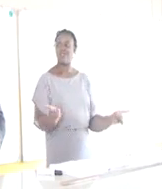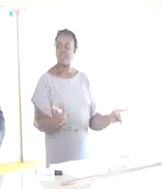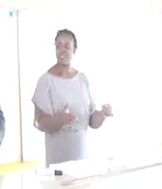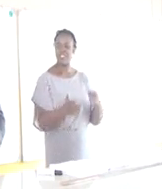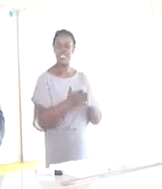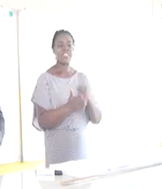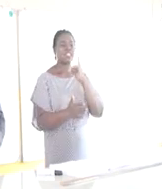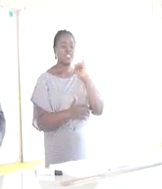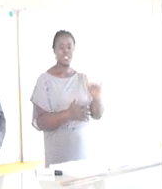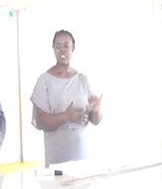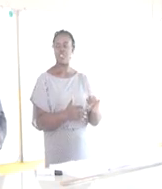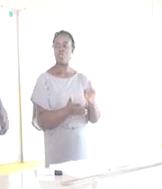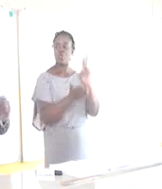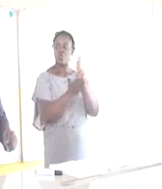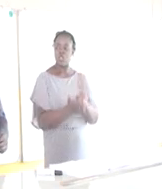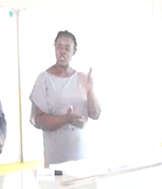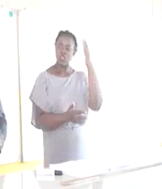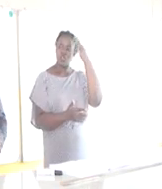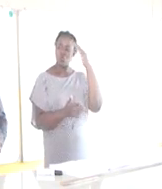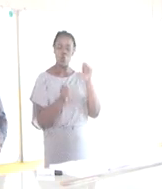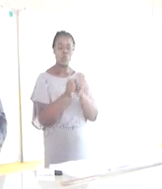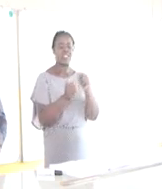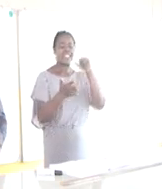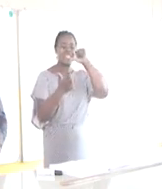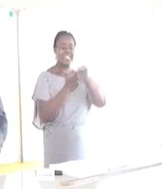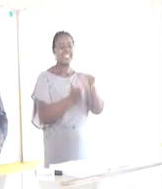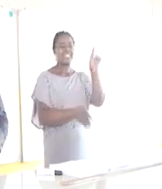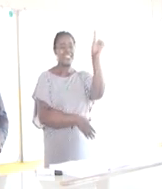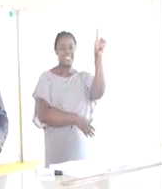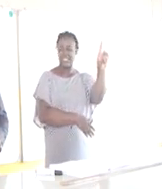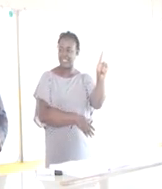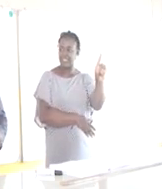It is usually denoted by the letter D.